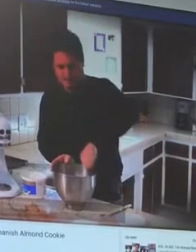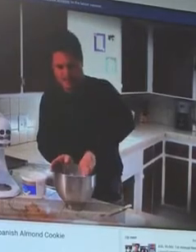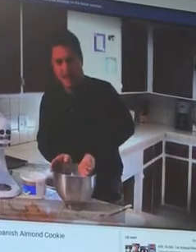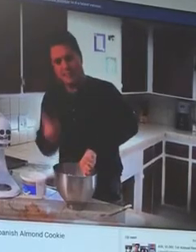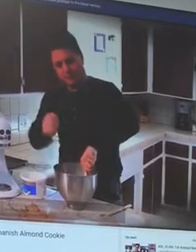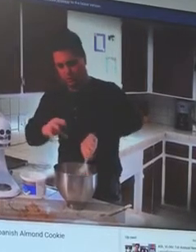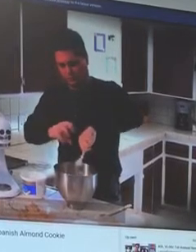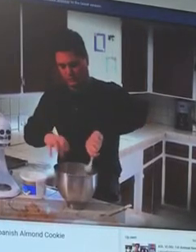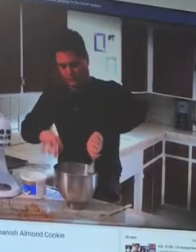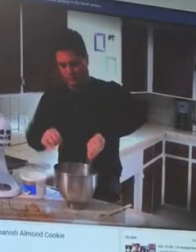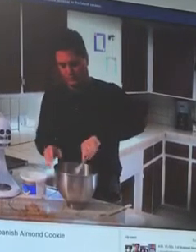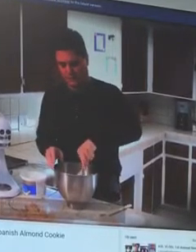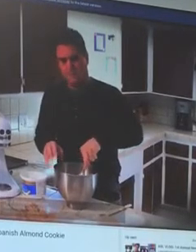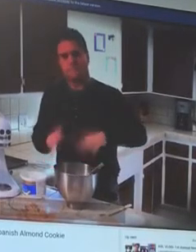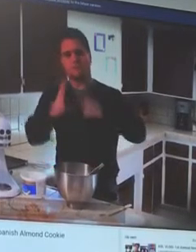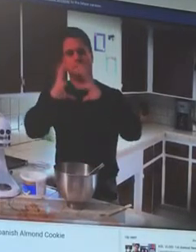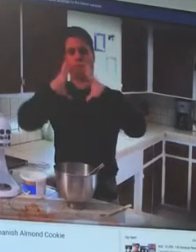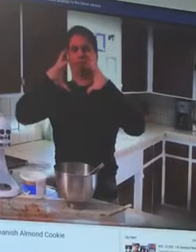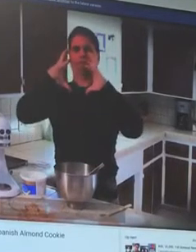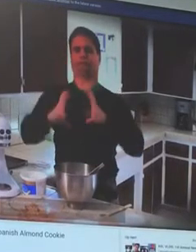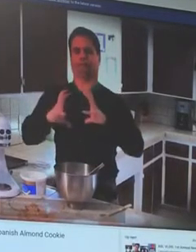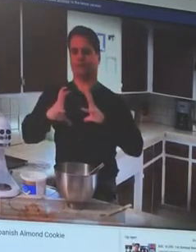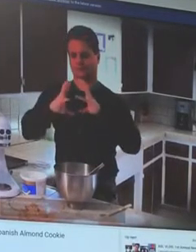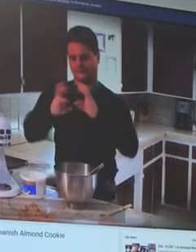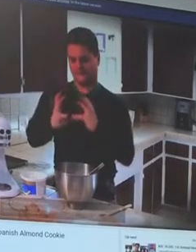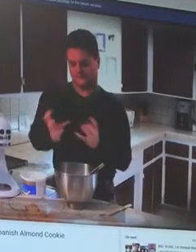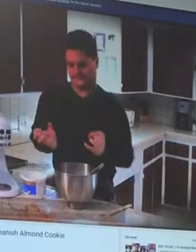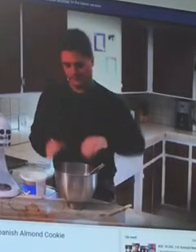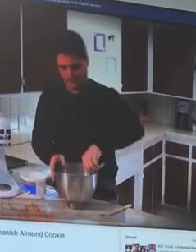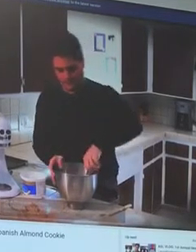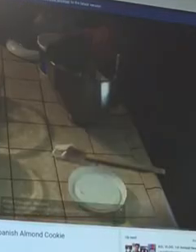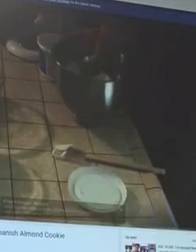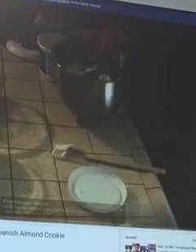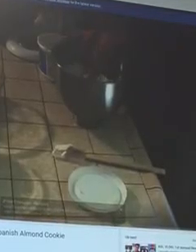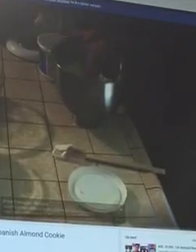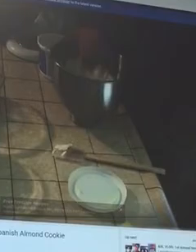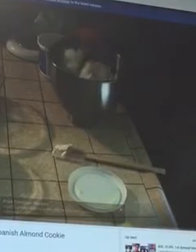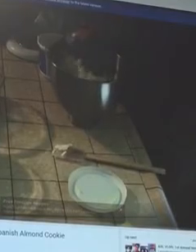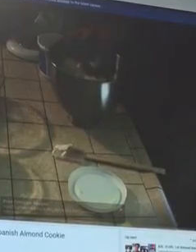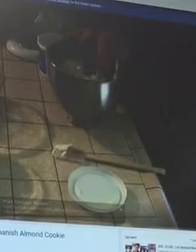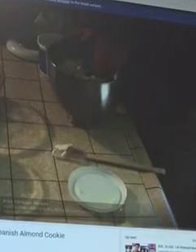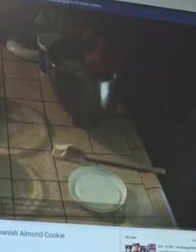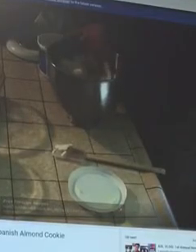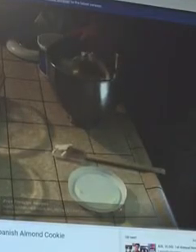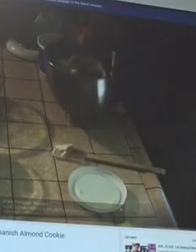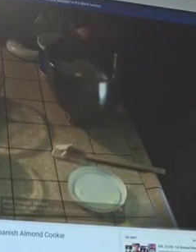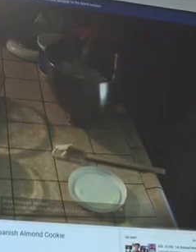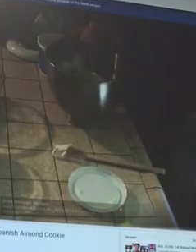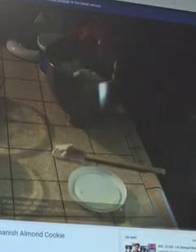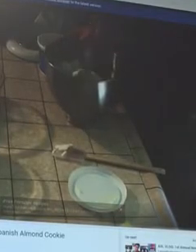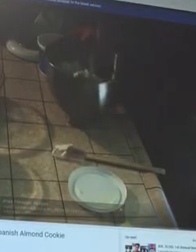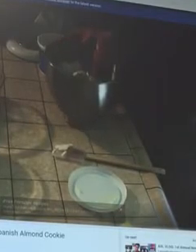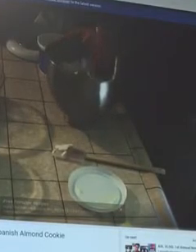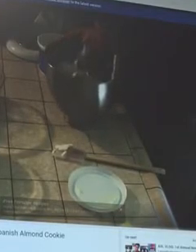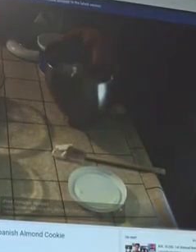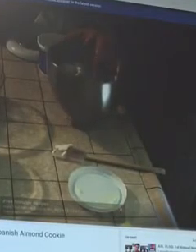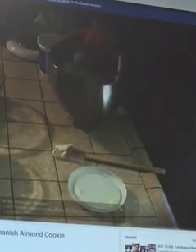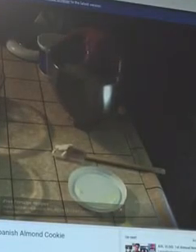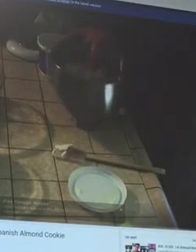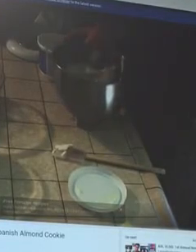tub. Can you imagine if that was full of lard? Ugh, gross. The shortening will come out in one big block, and you do want to break